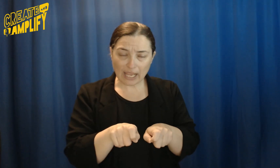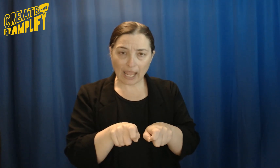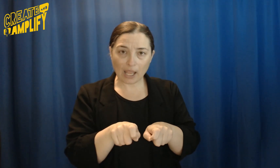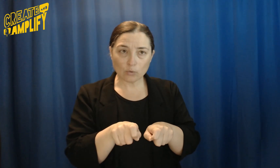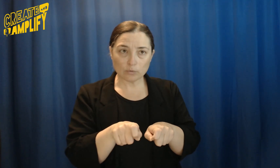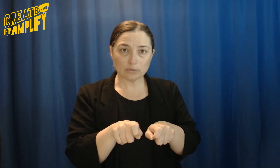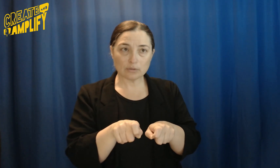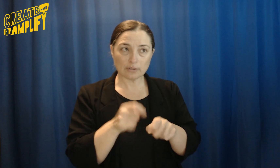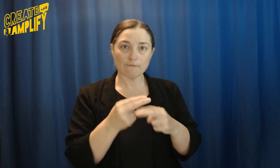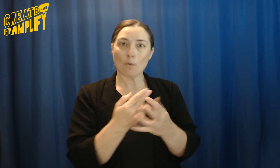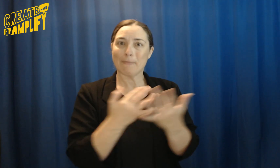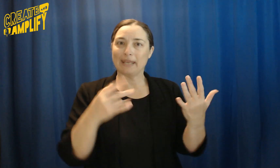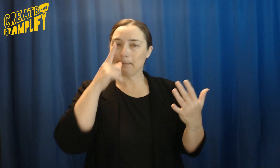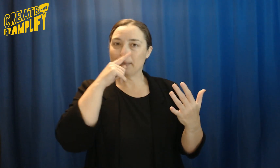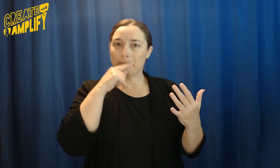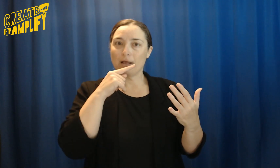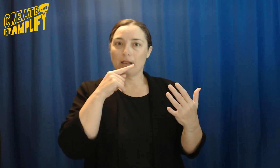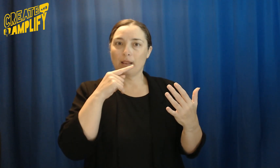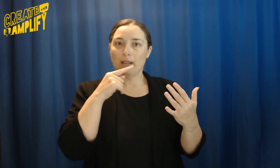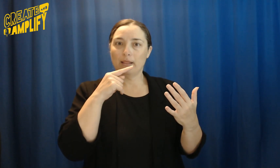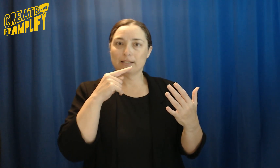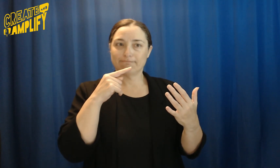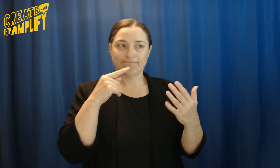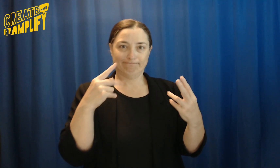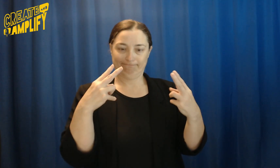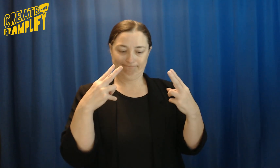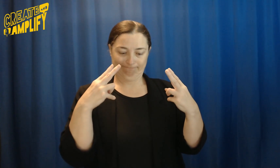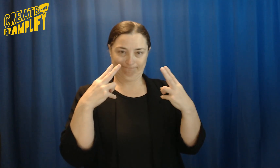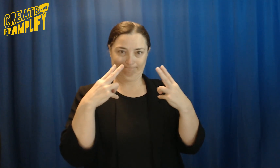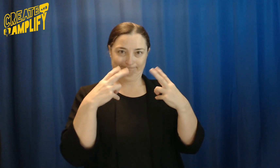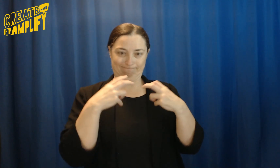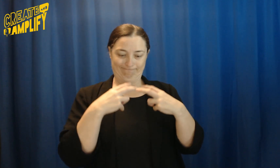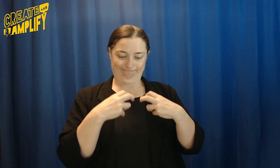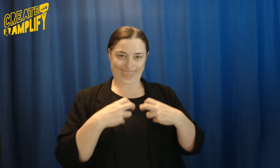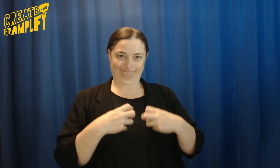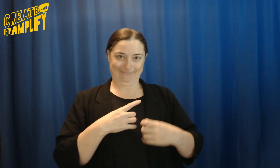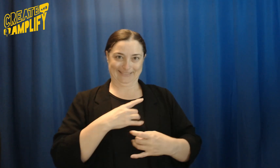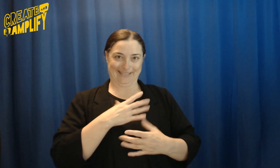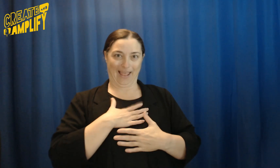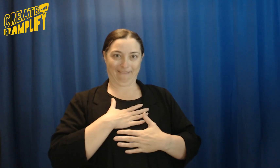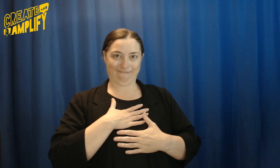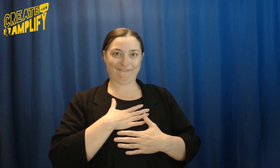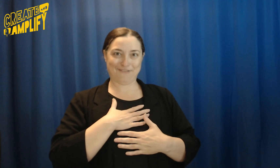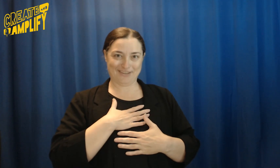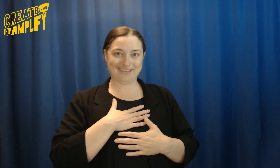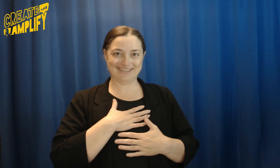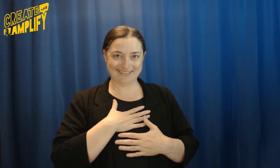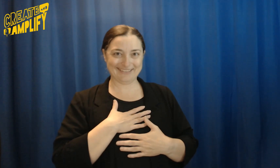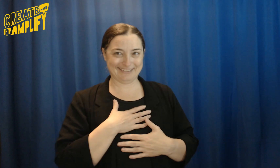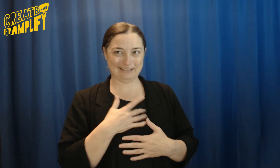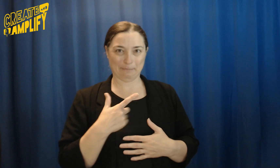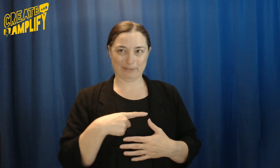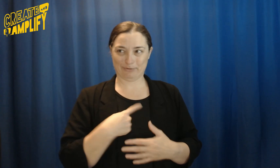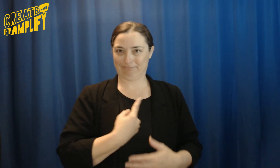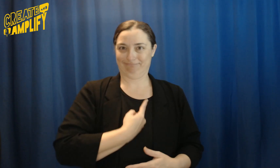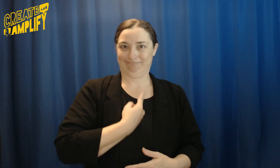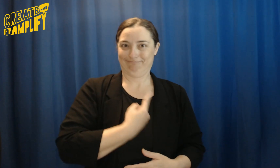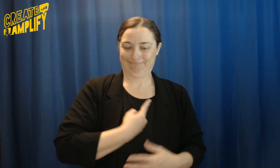lot of people because all of a sudden we couldn't distract ourselves with everyone else's story. And for me, that's when I understood